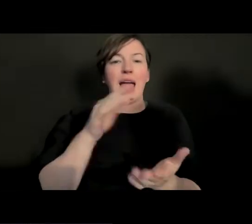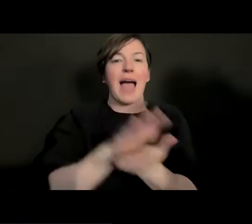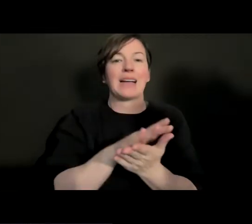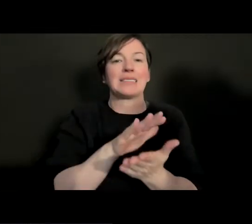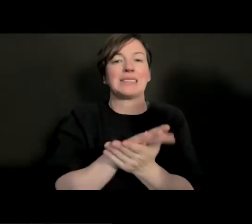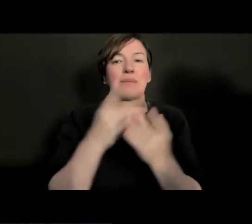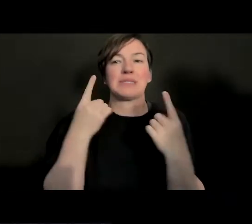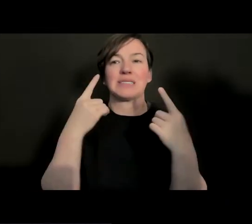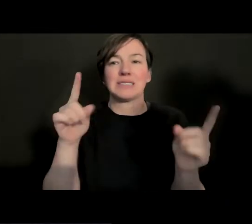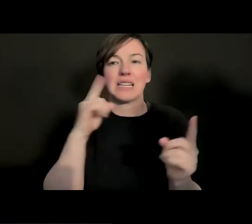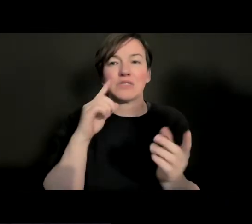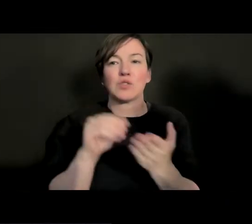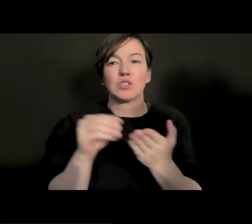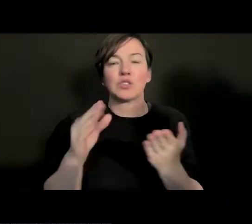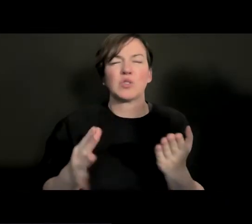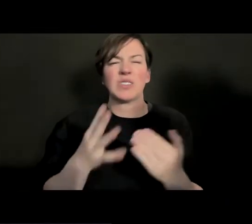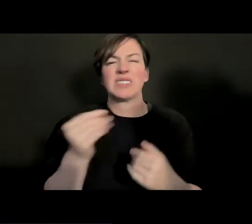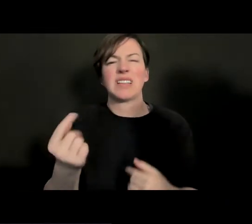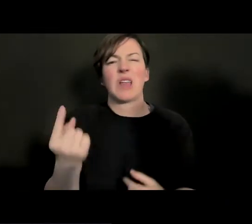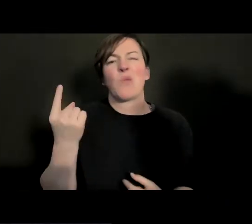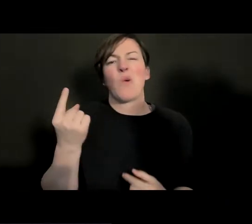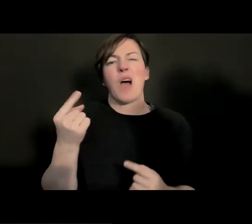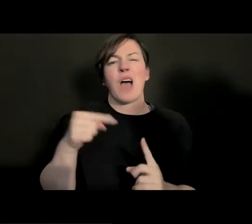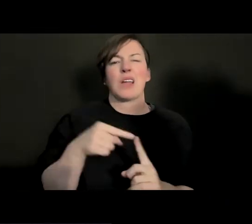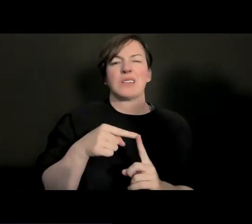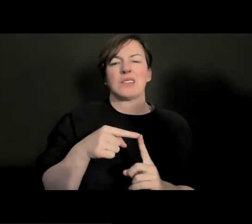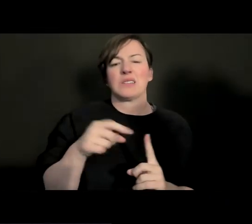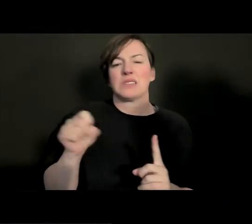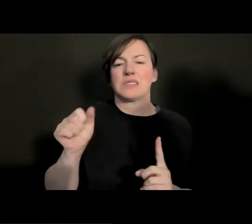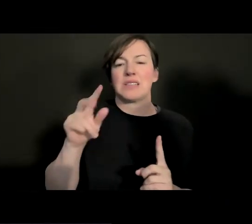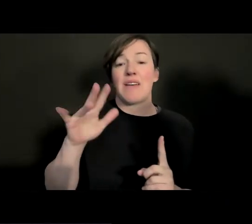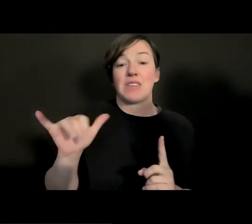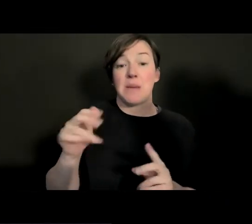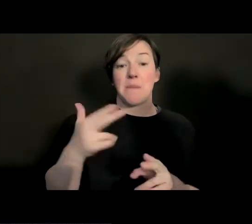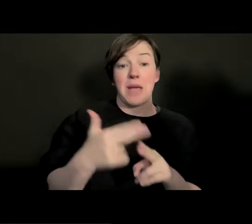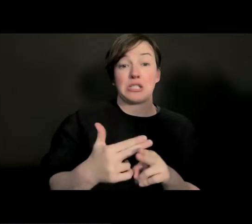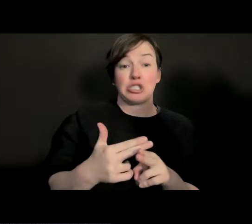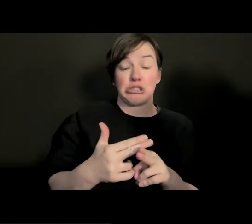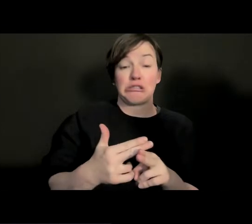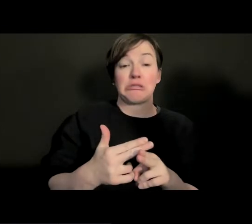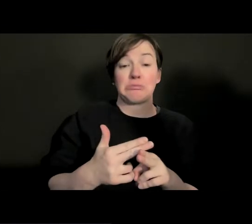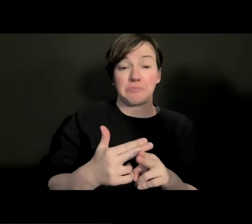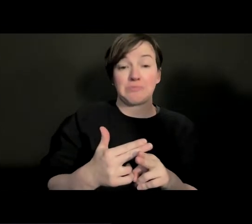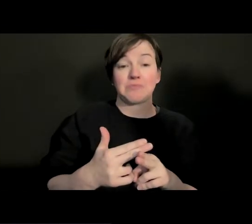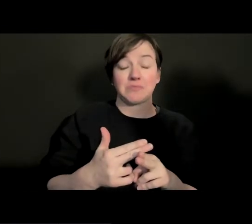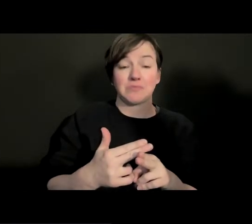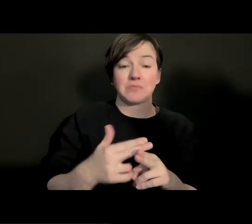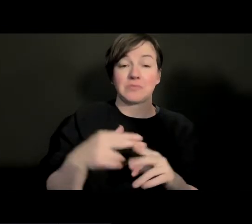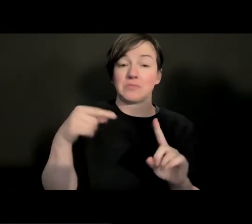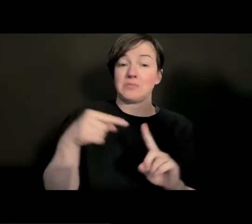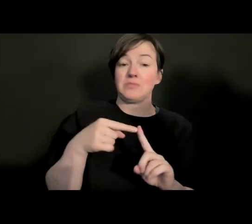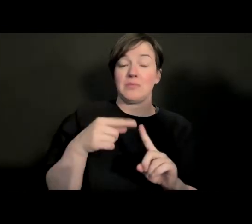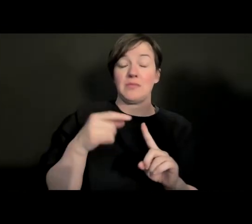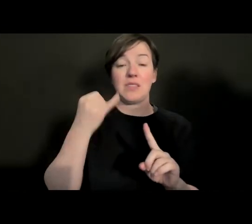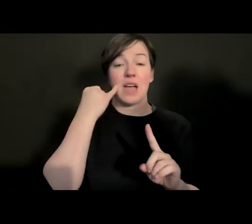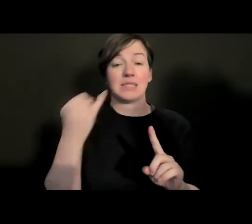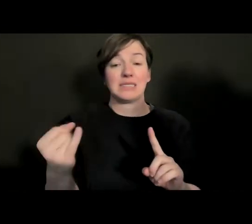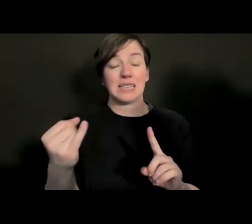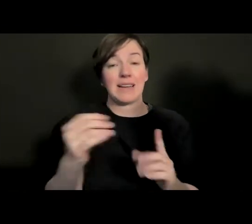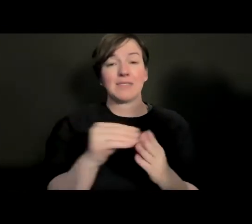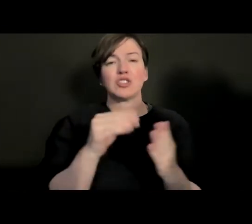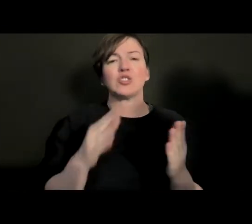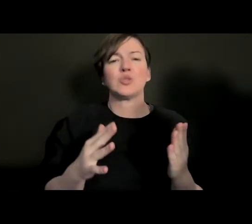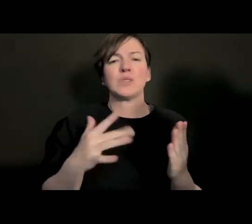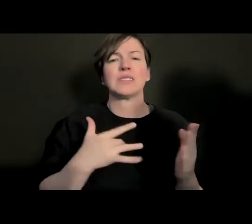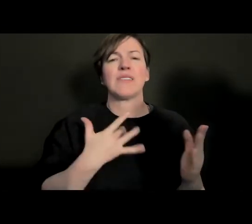I think one of the things that Sabi brought up was this idea of students